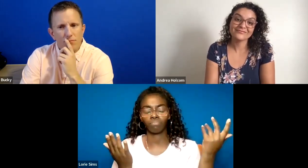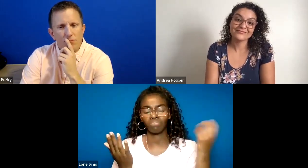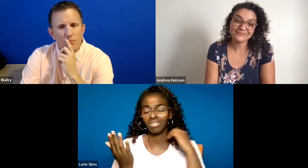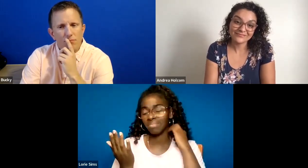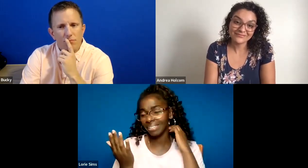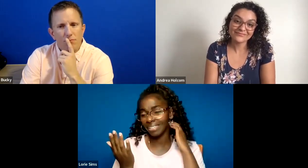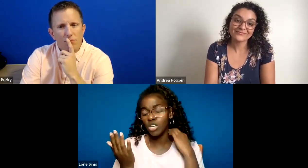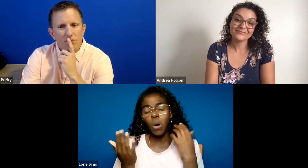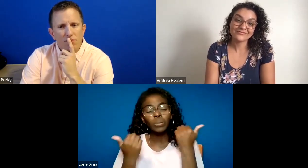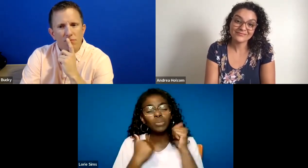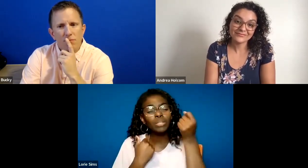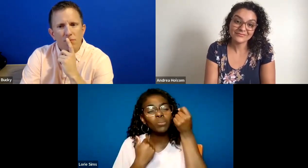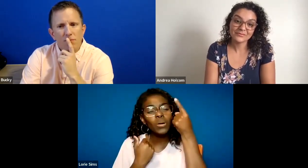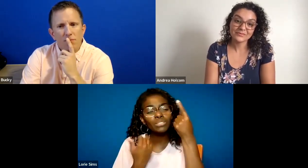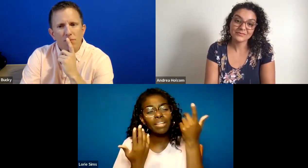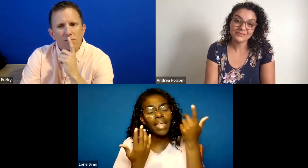triggered.